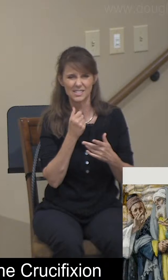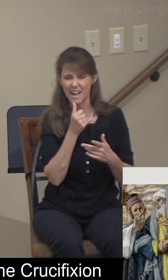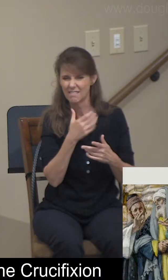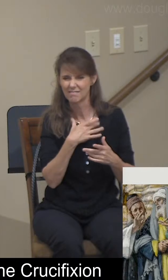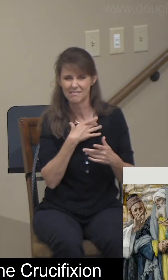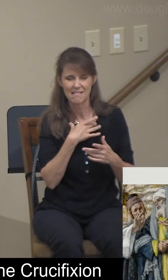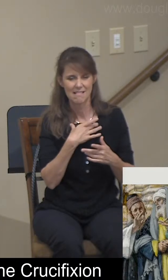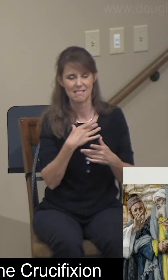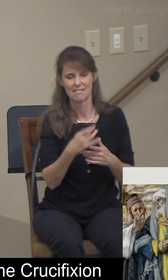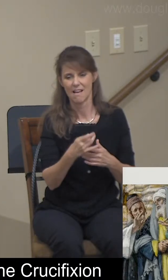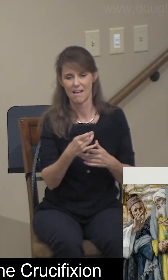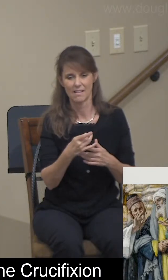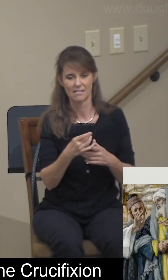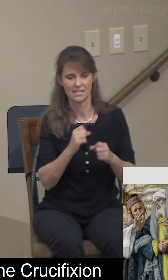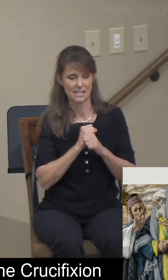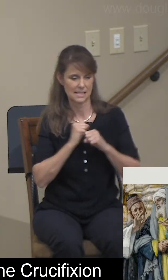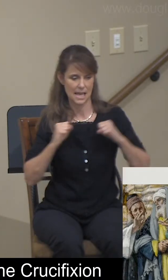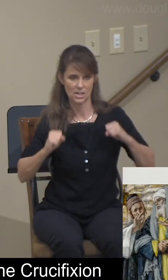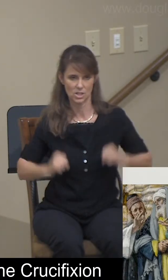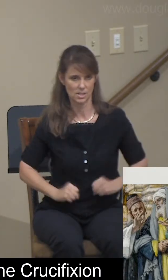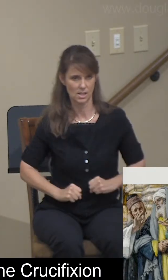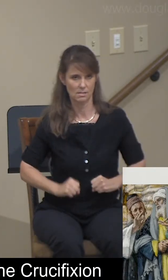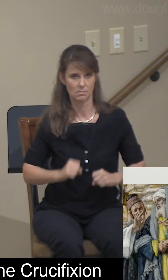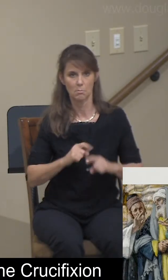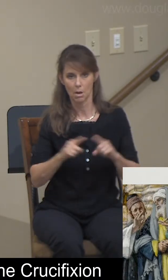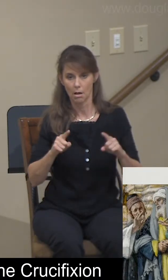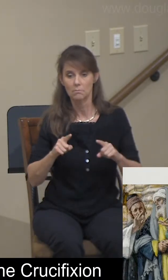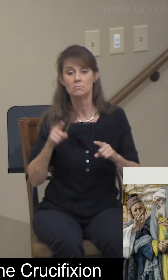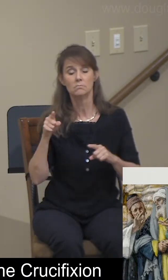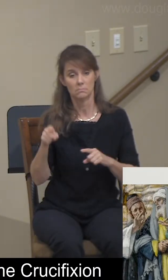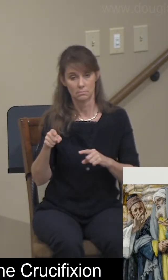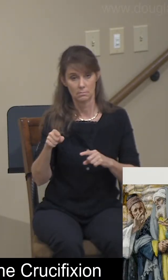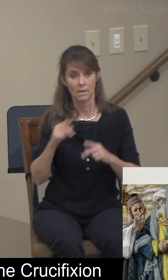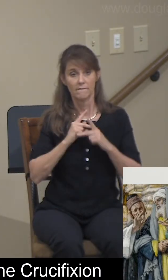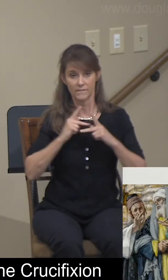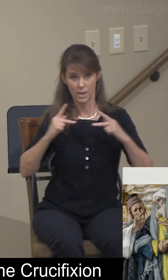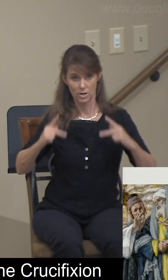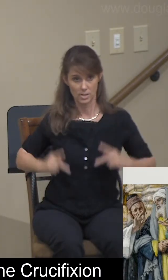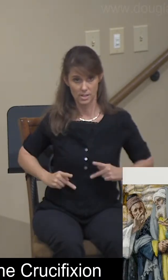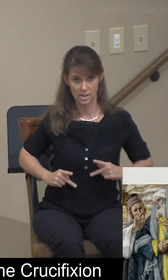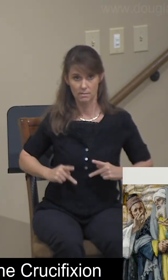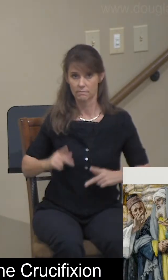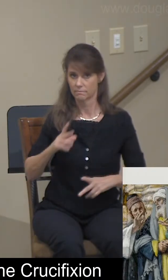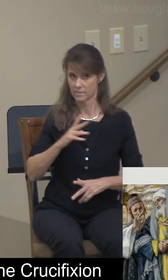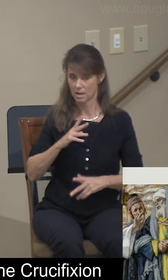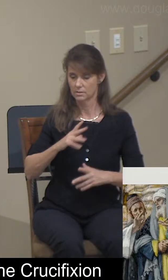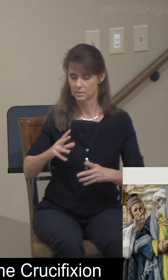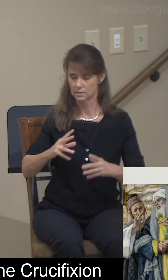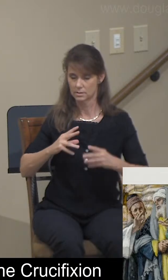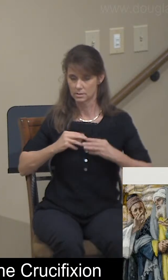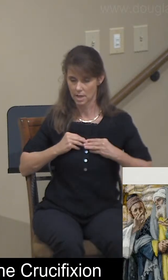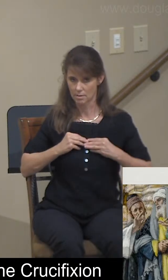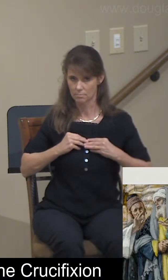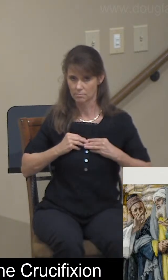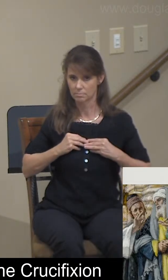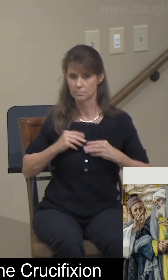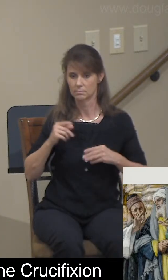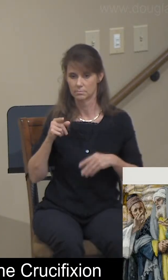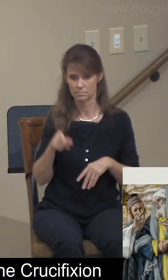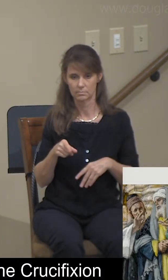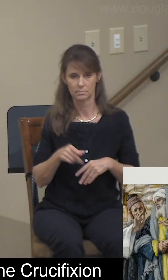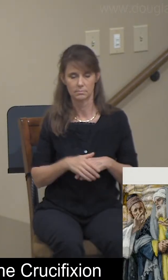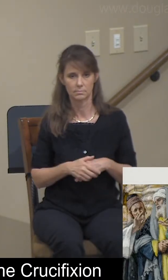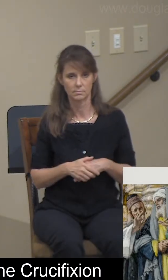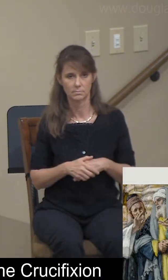But the Pharisees do have a higher rate of acceptance. Now, they're not common people, and not every common person is a Pharisee. By